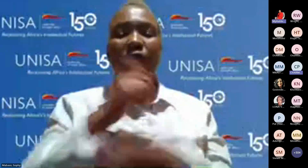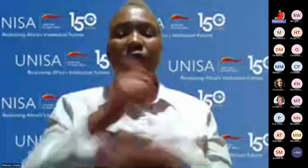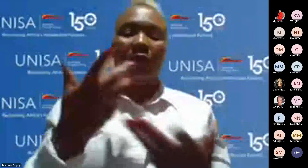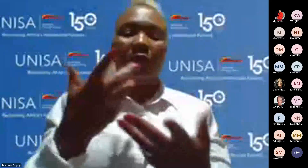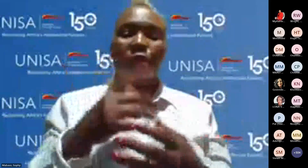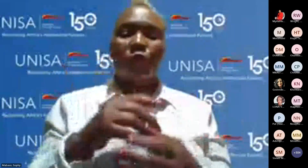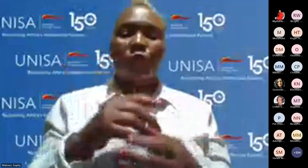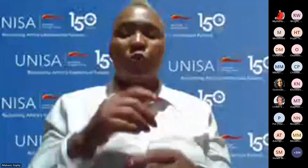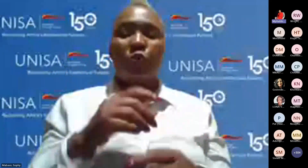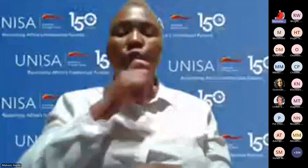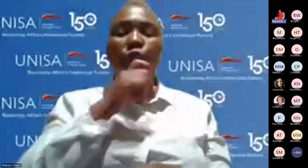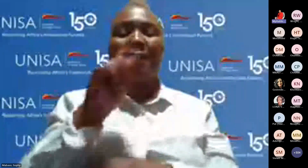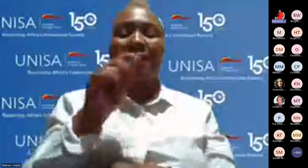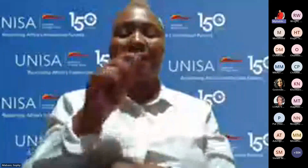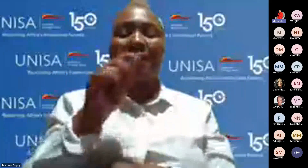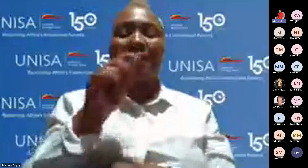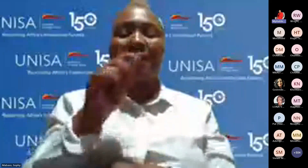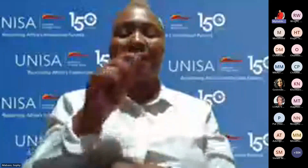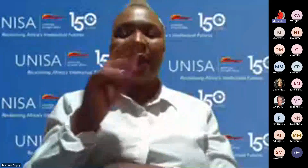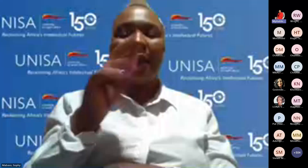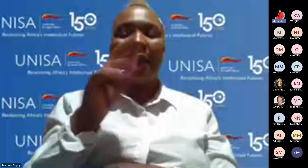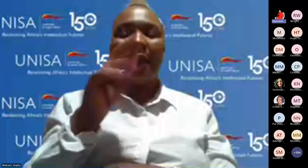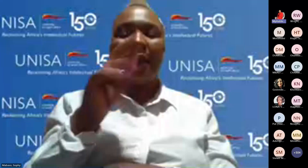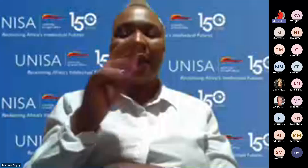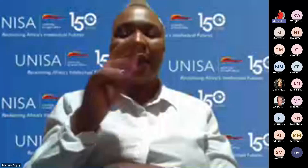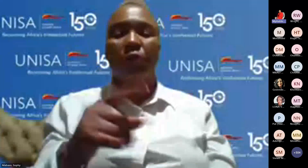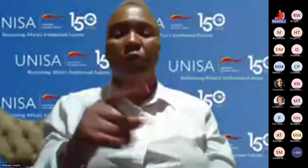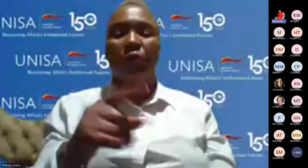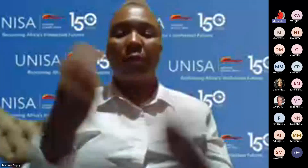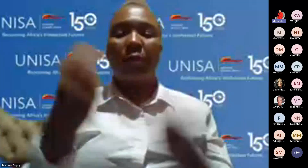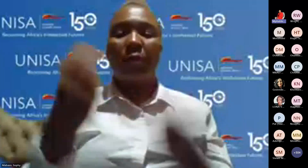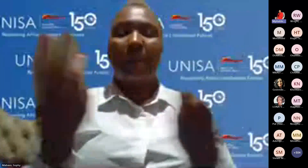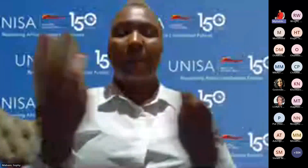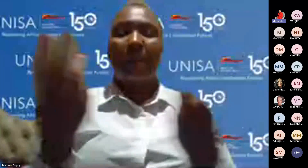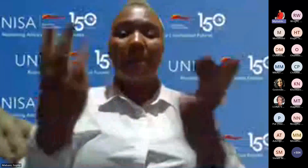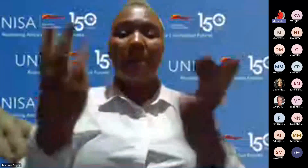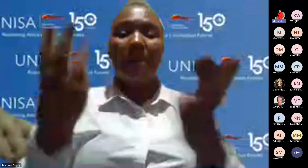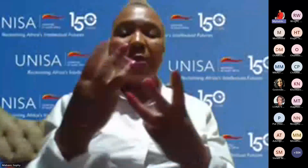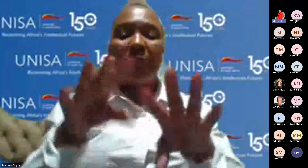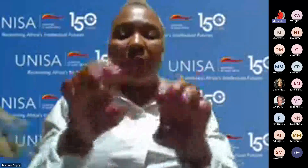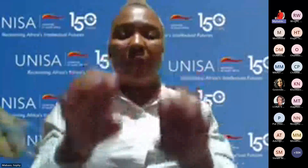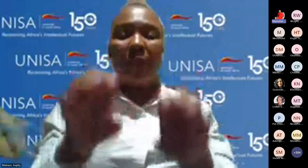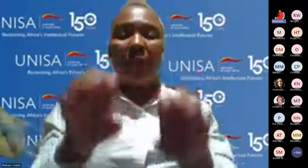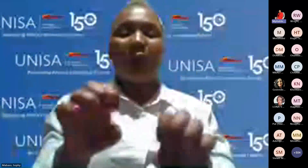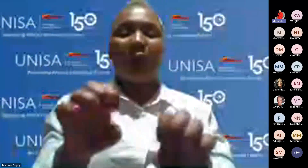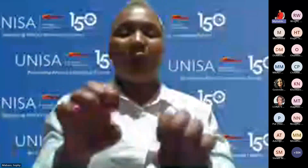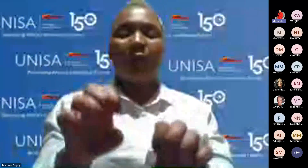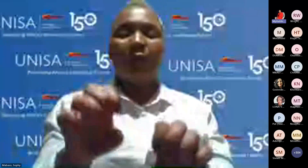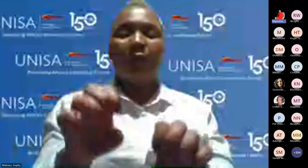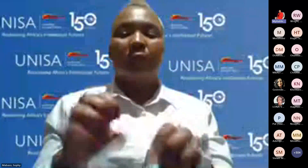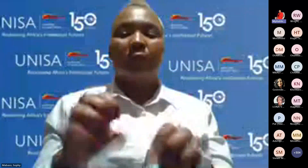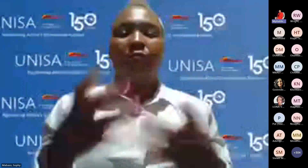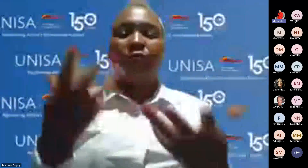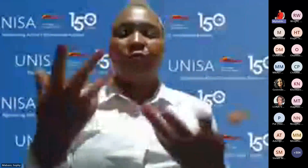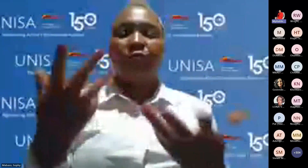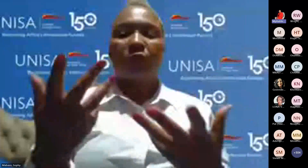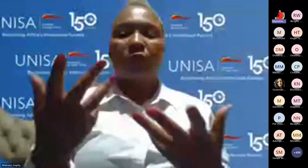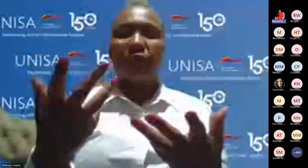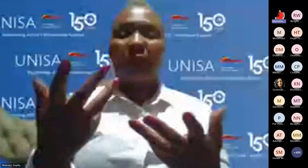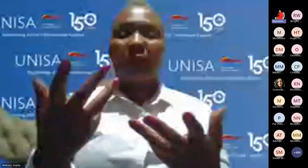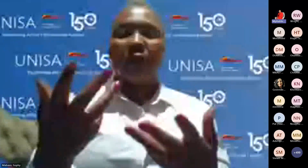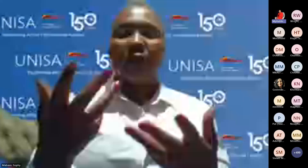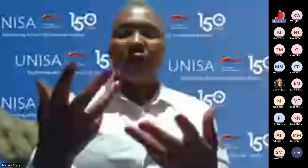two, those who their exam is not subjected to Turnitin, those of you who